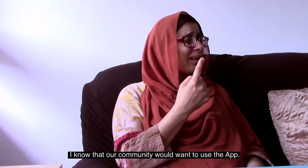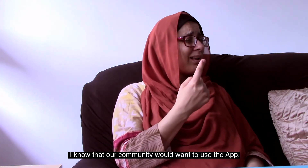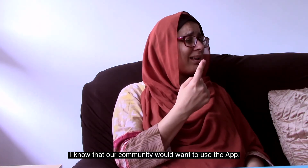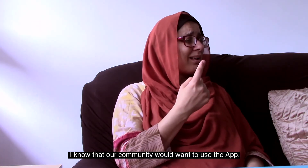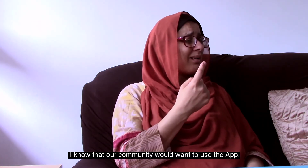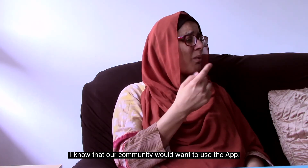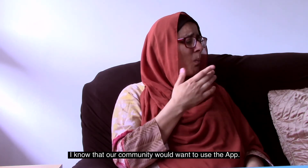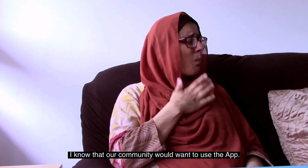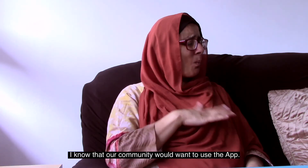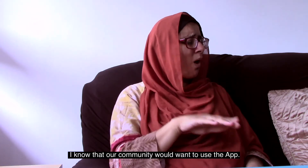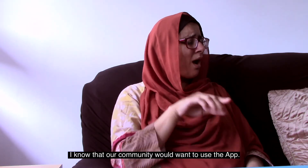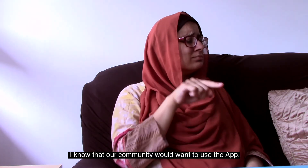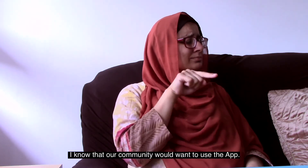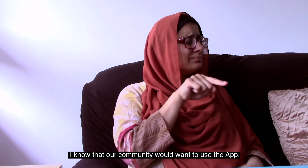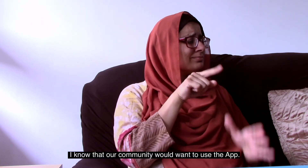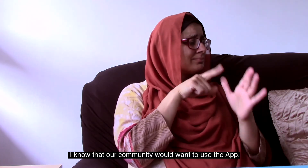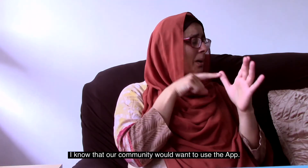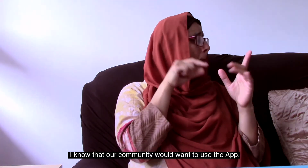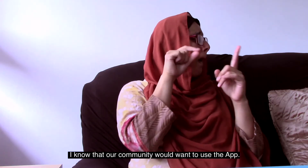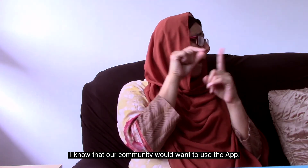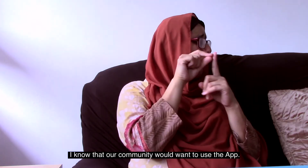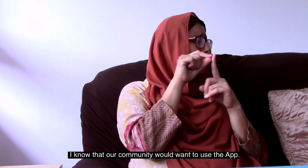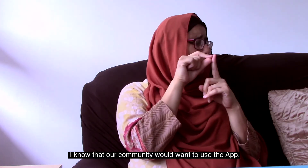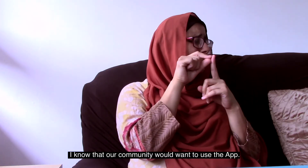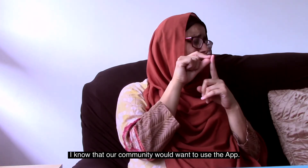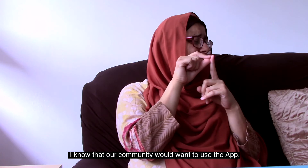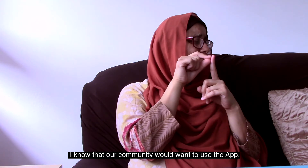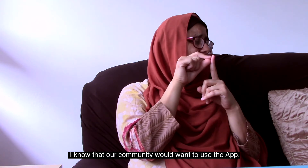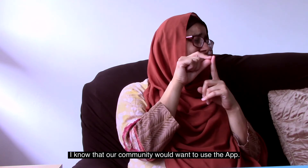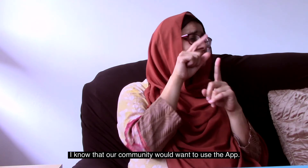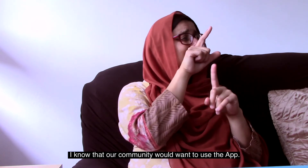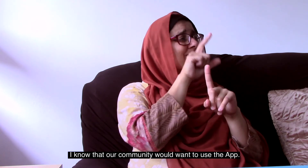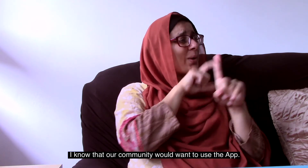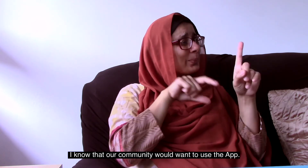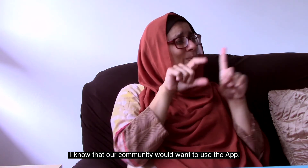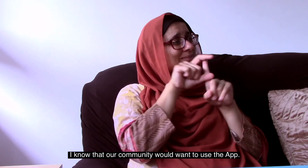I know that our community would want to use the app.